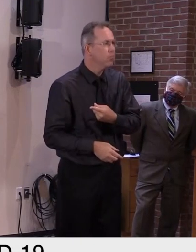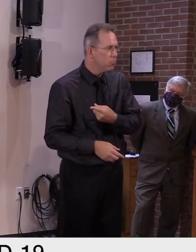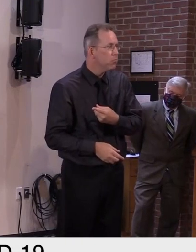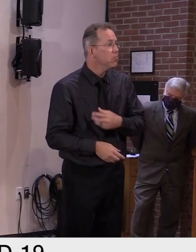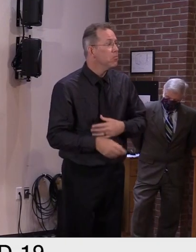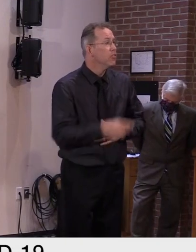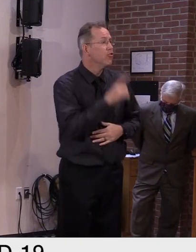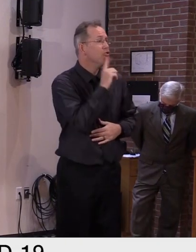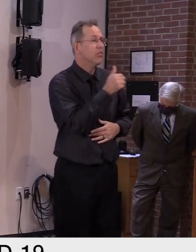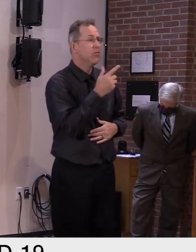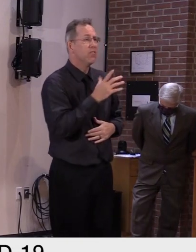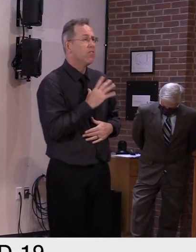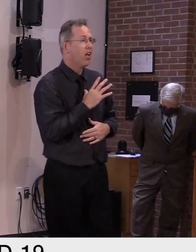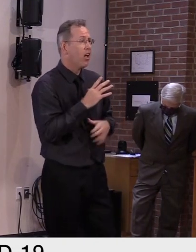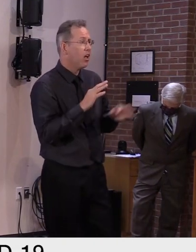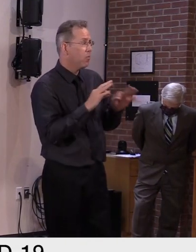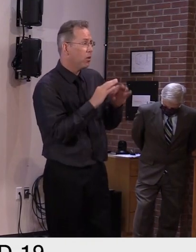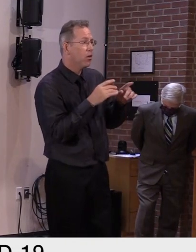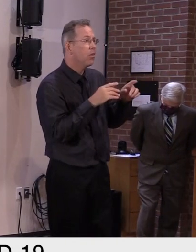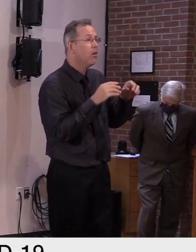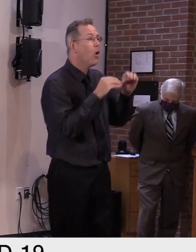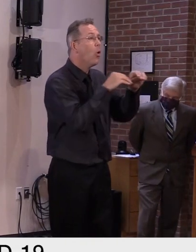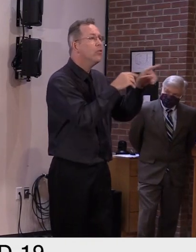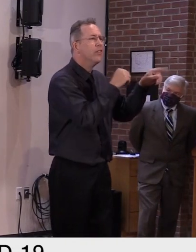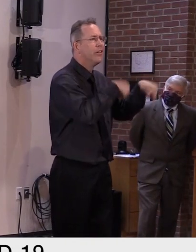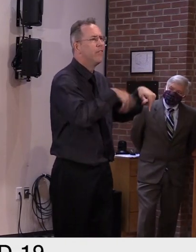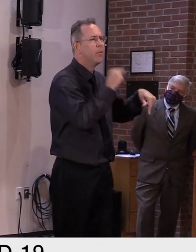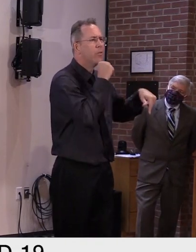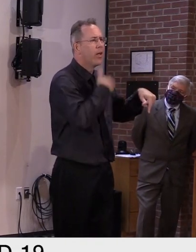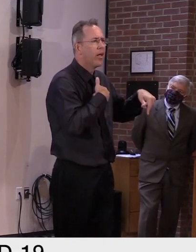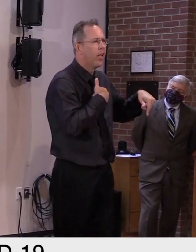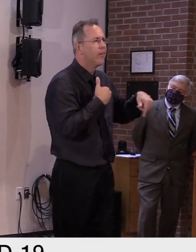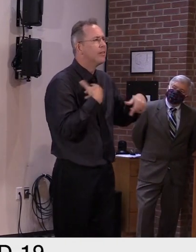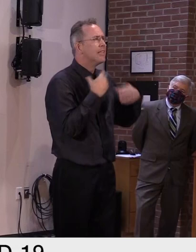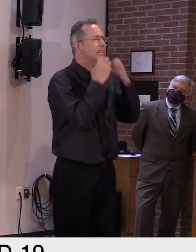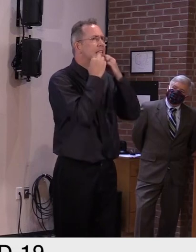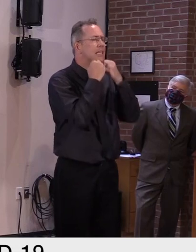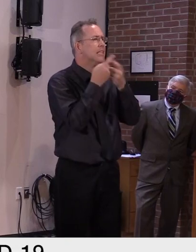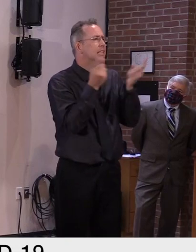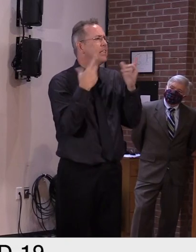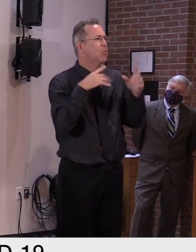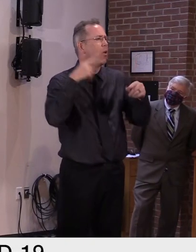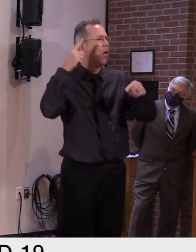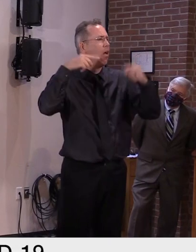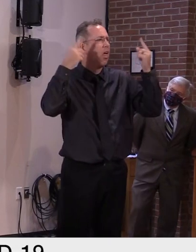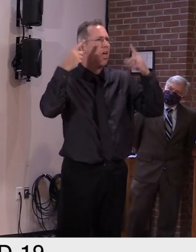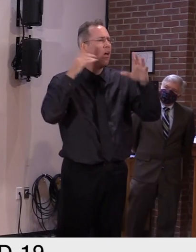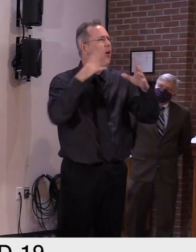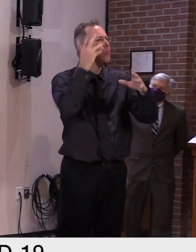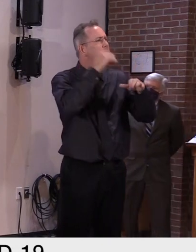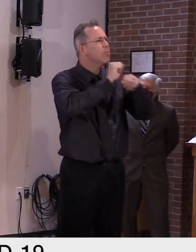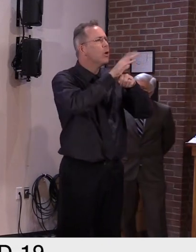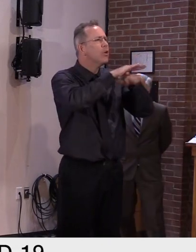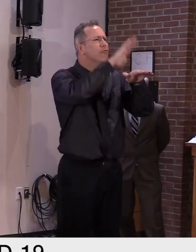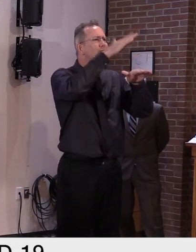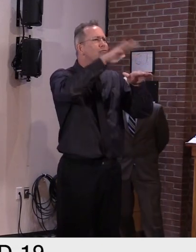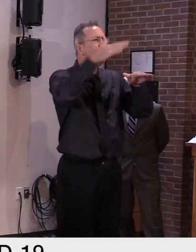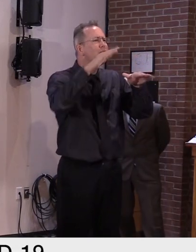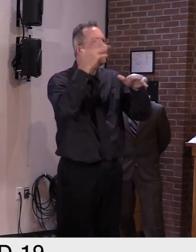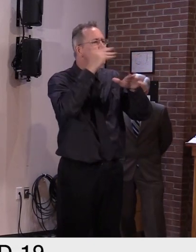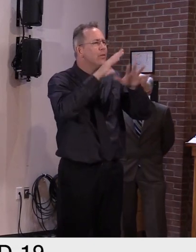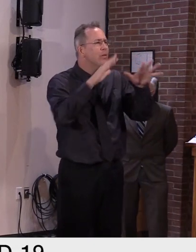our economy, and so again, there are a number of large-scale wind sources in